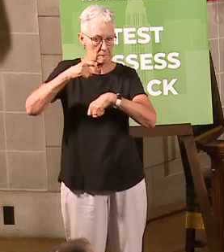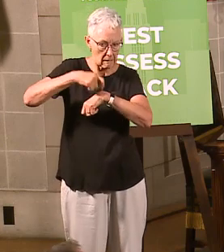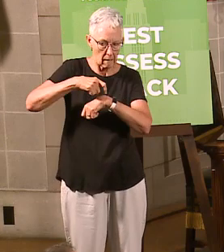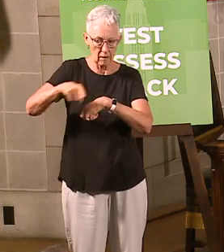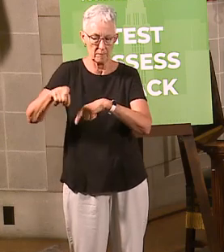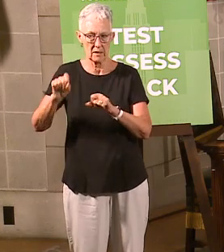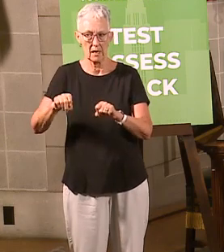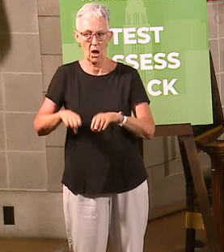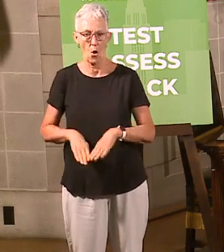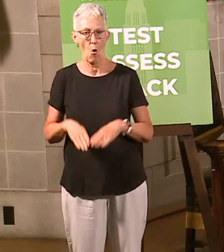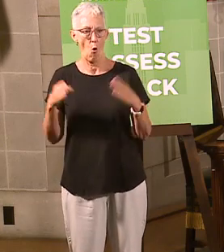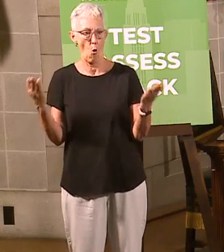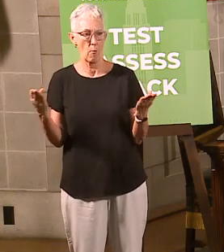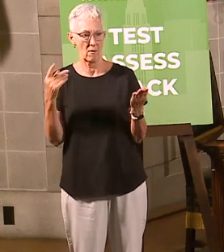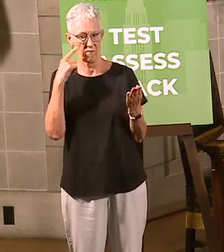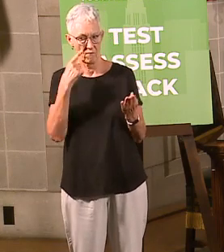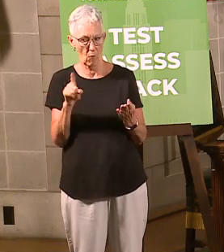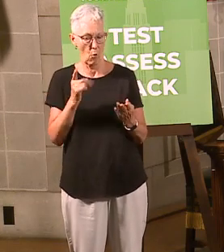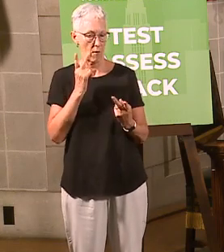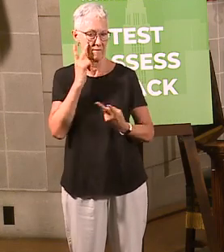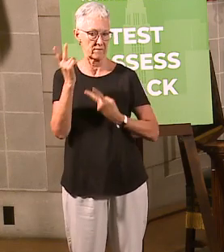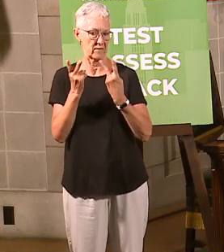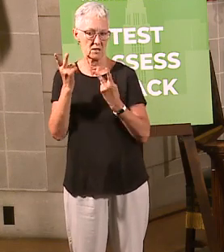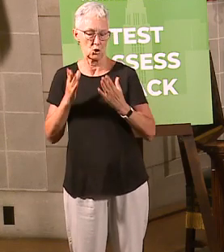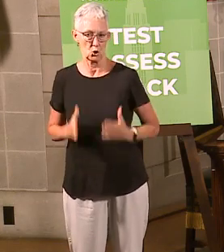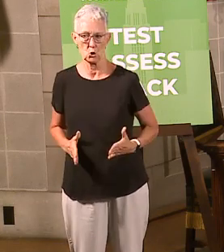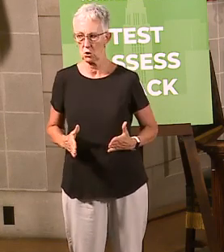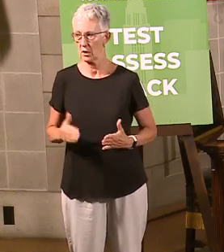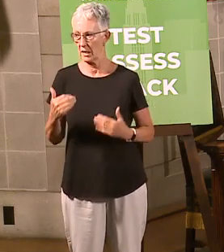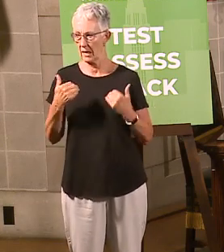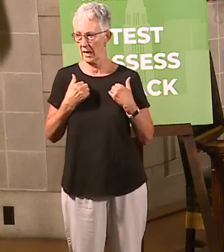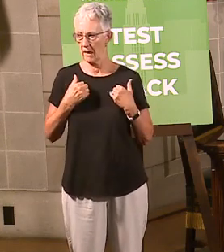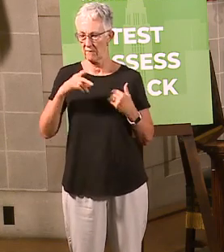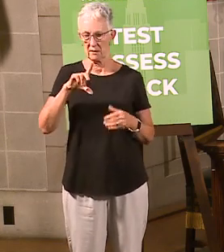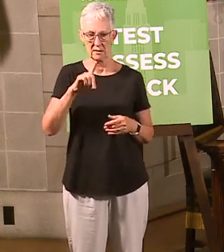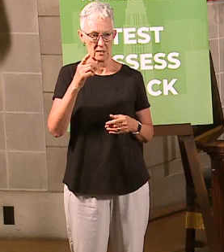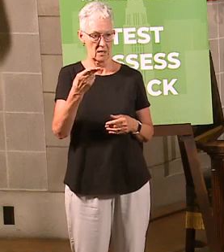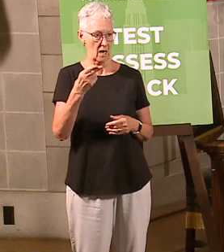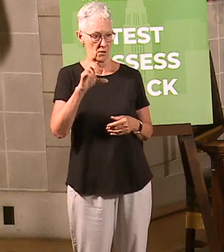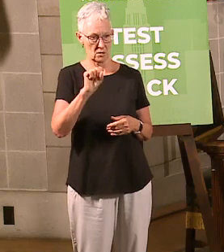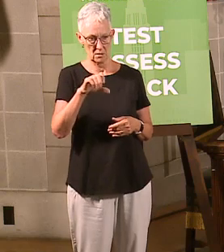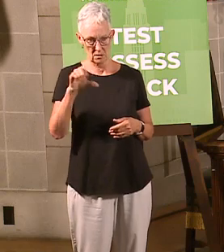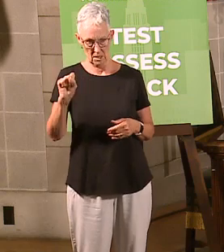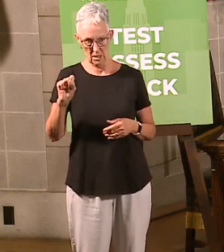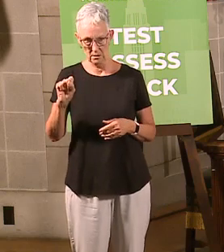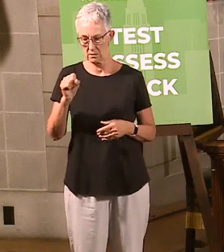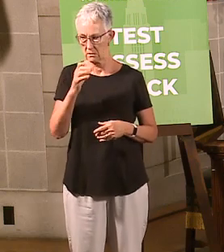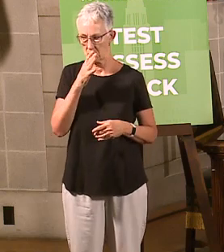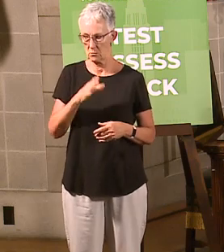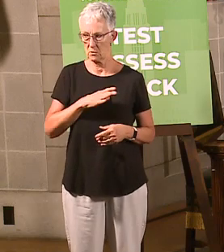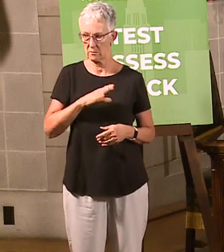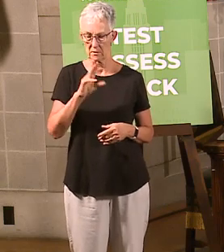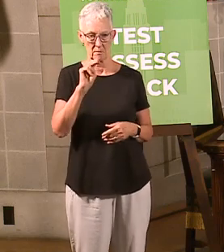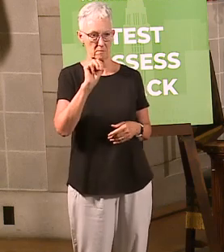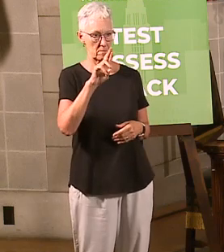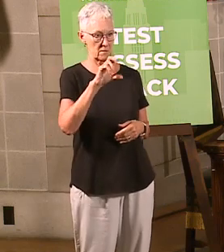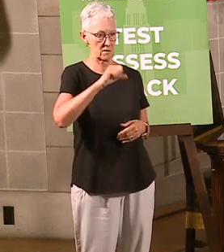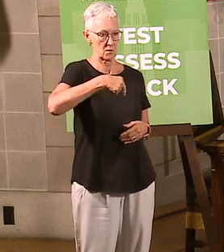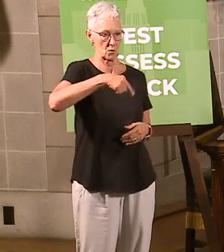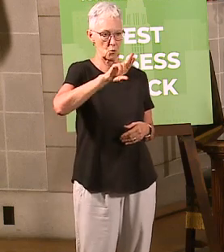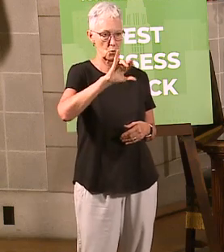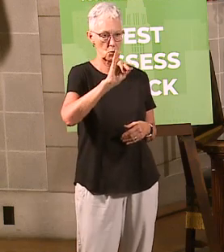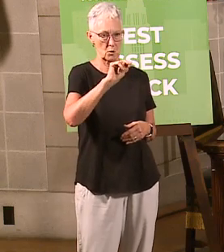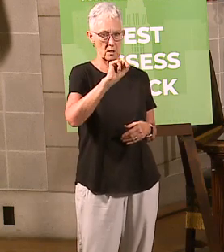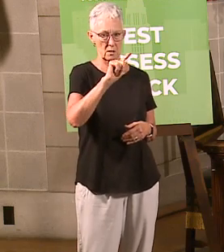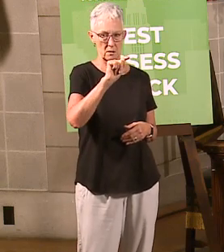Felicia Quintana Zinn, who's going to come up and talk to us. She's with our Nebraska Department of Health and Human Services. She is really our point person.